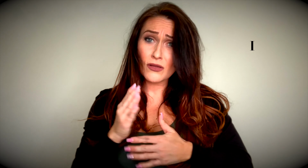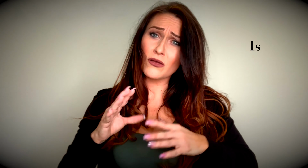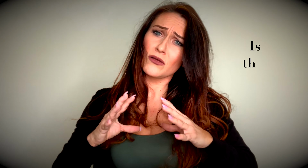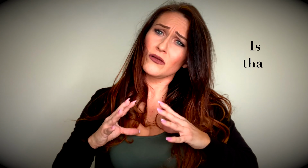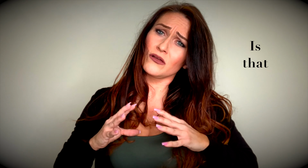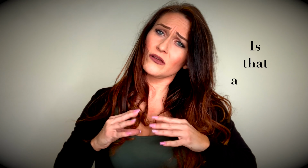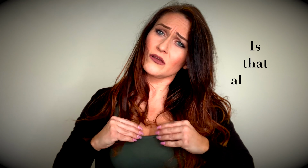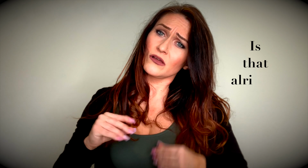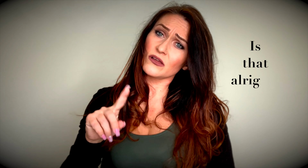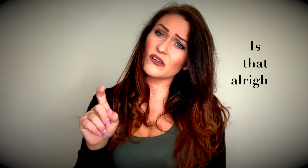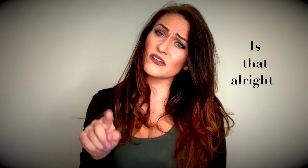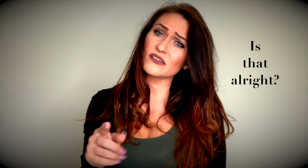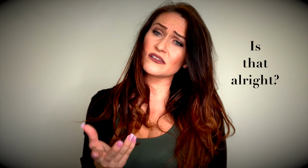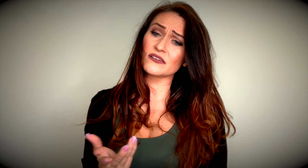Is that alright?